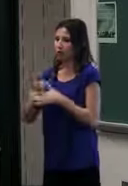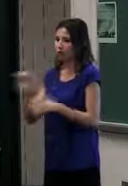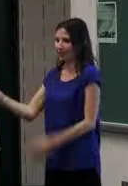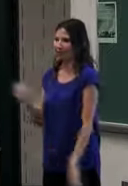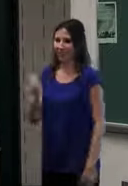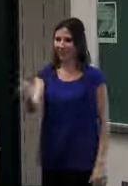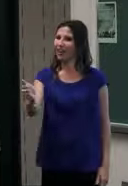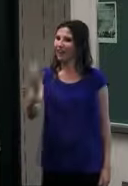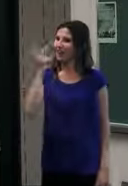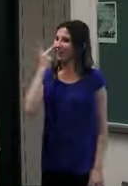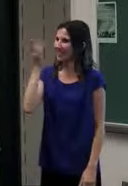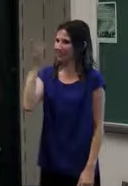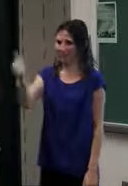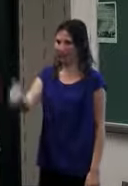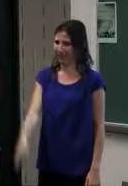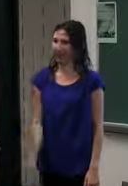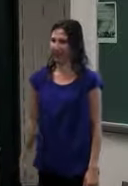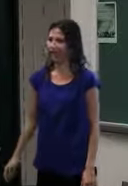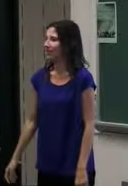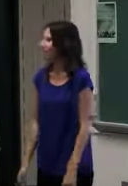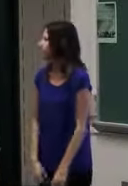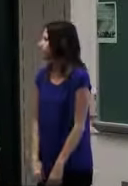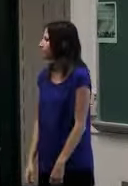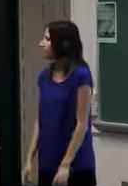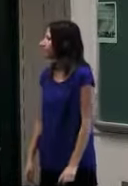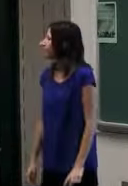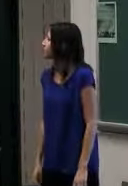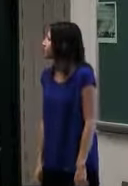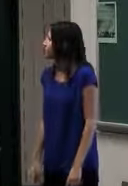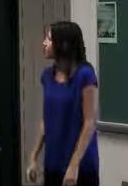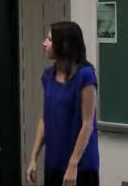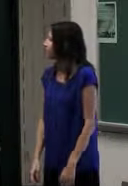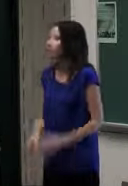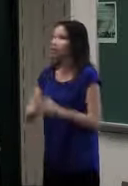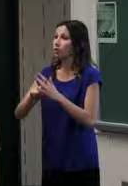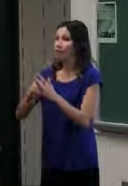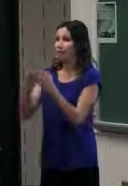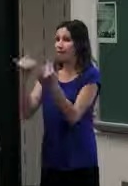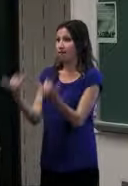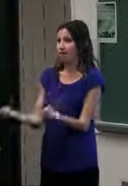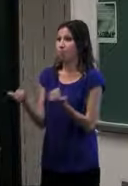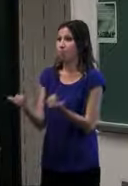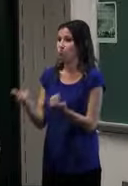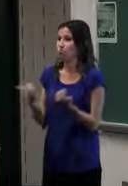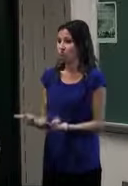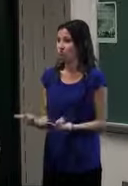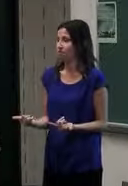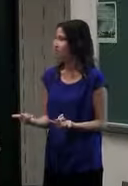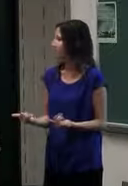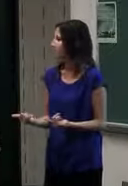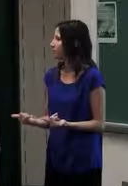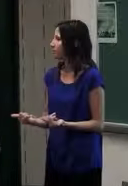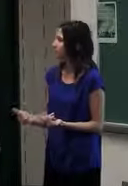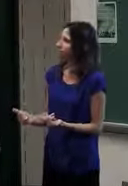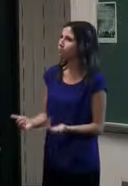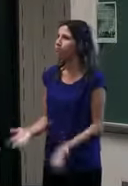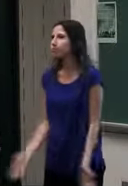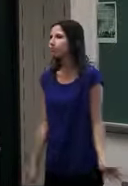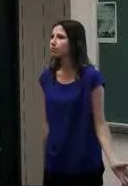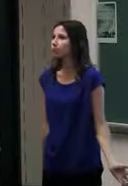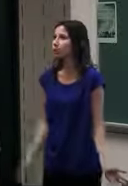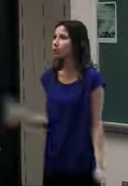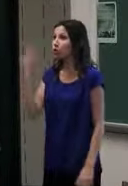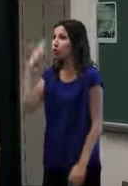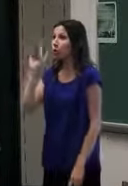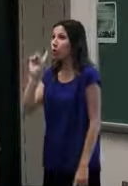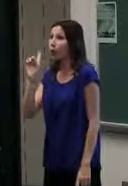see that. And I said, you should start now. even if you like don't know exactly where you want to